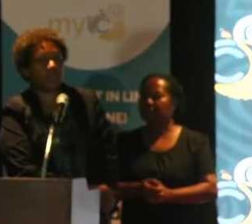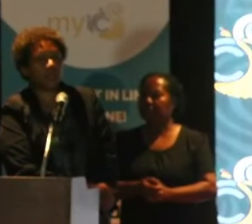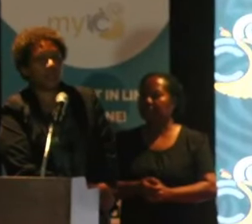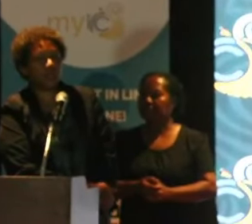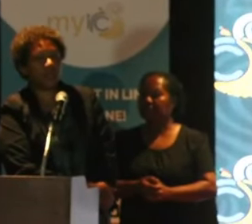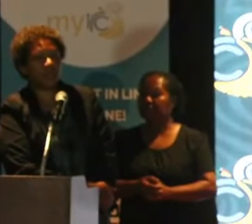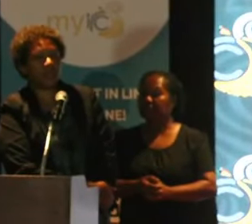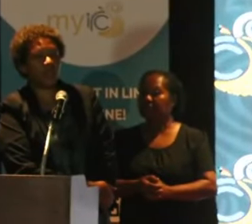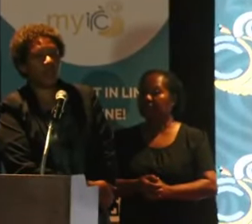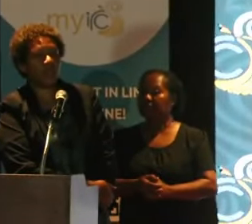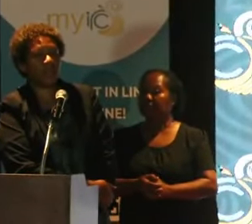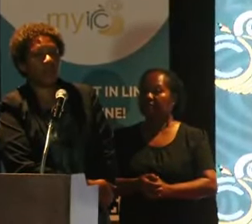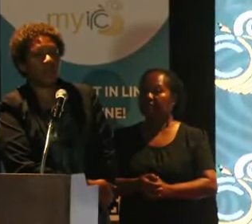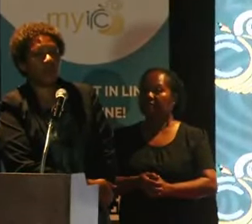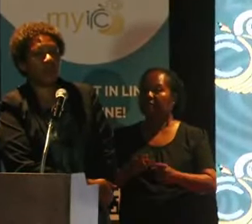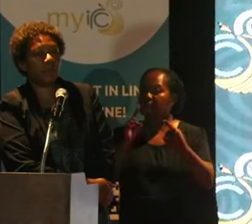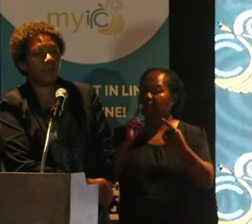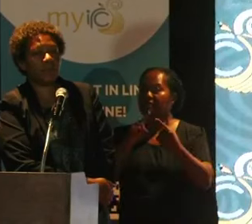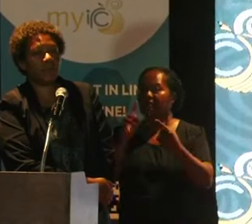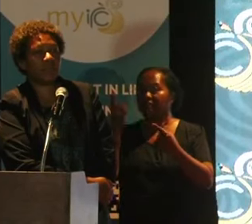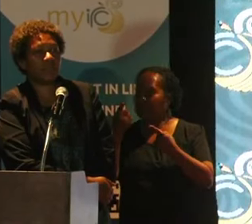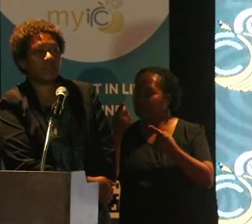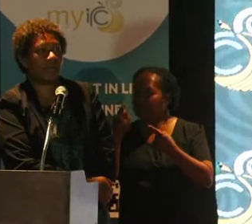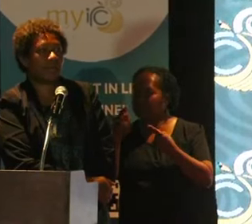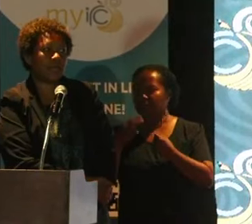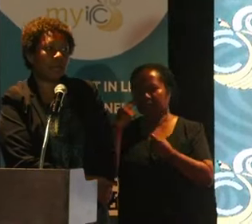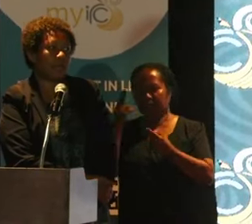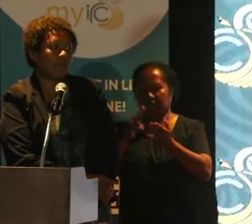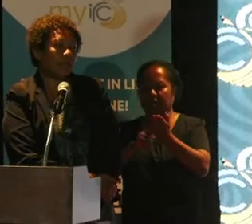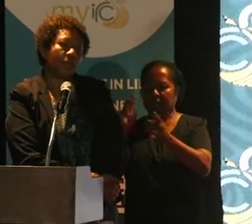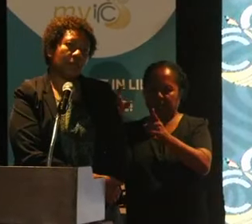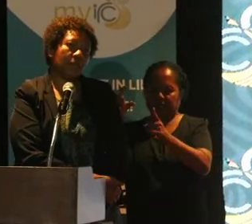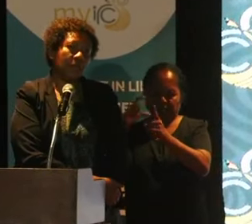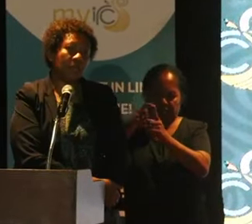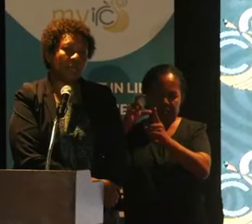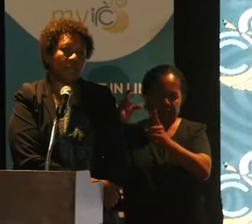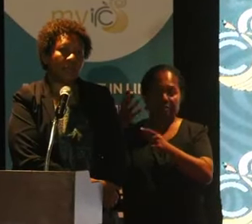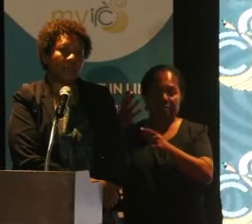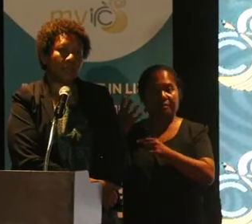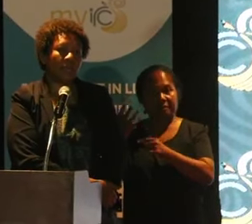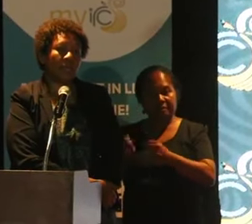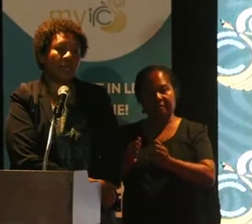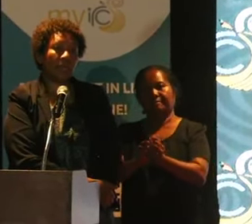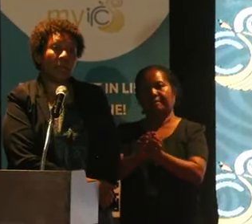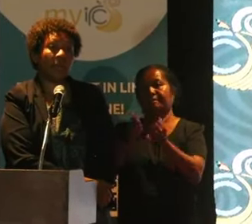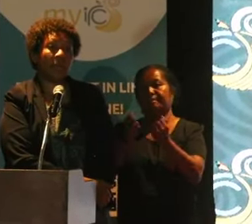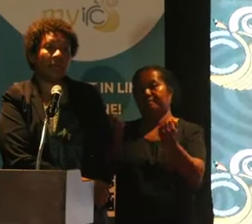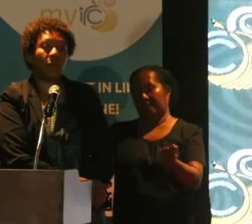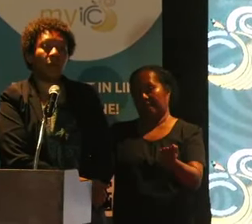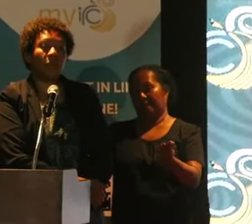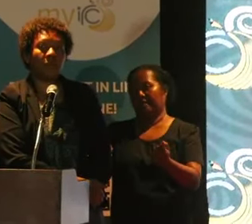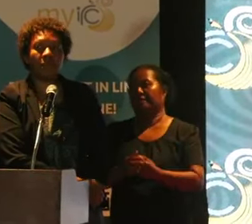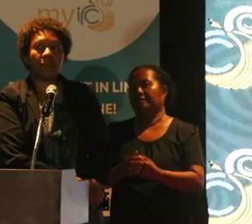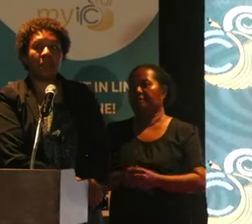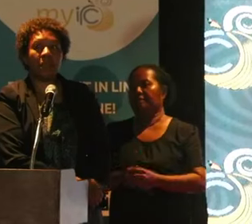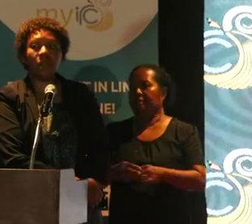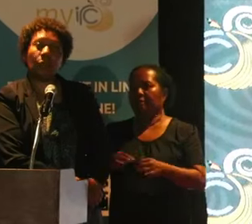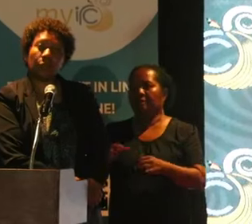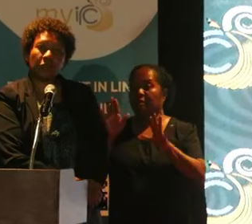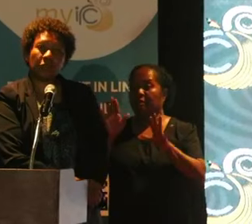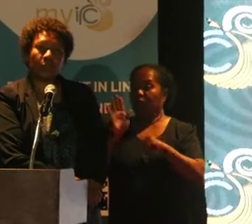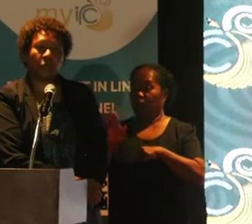So I'll speak in 2 parts. So firstly, you will notice NCDC has gone out in the media and put a ban on the